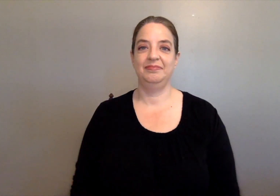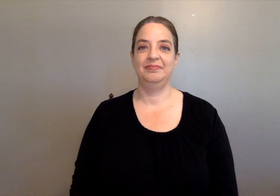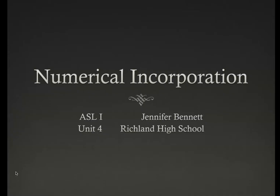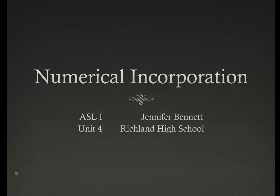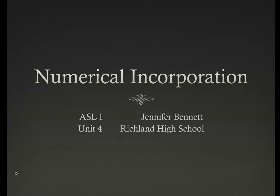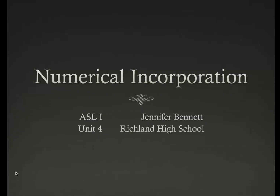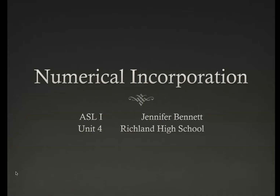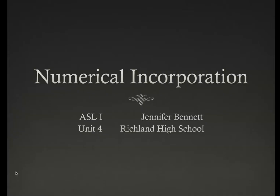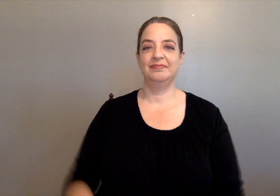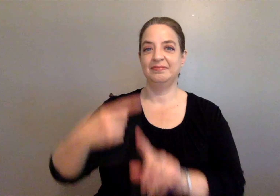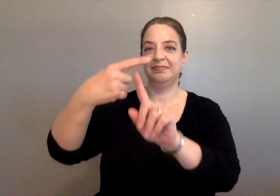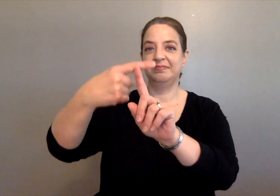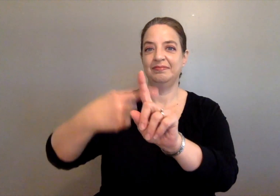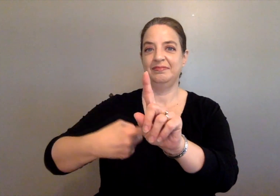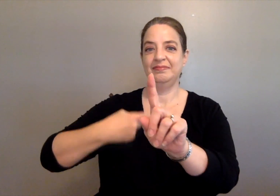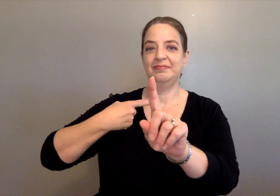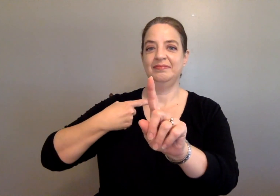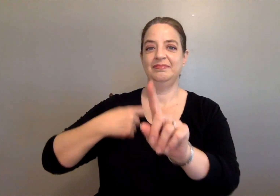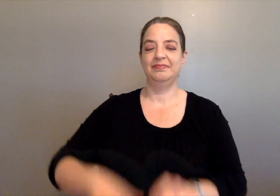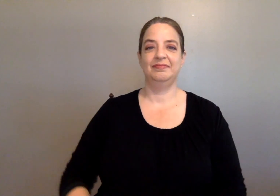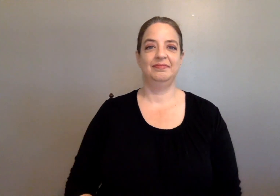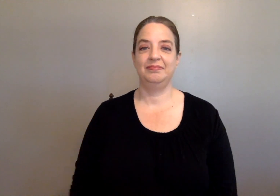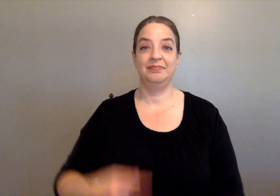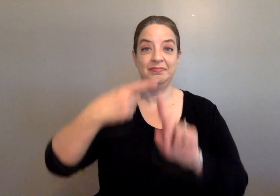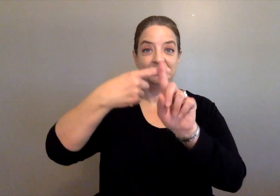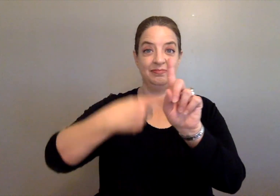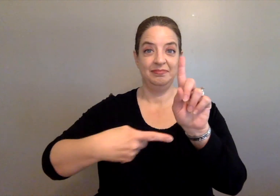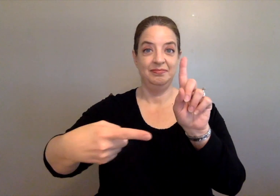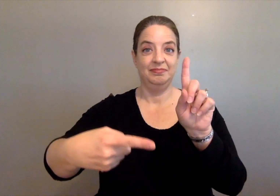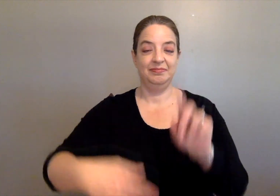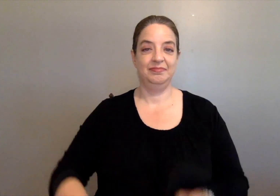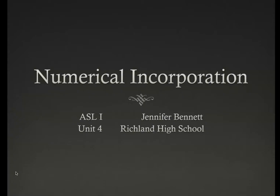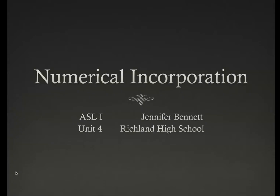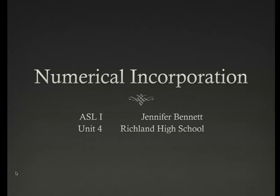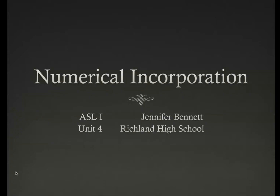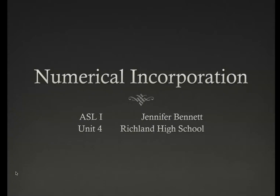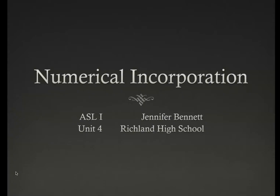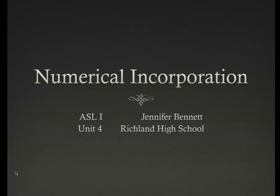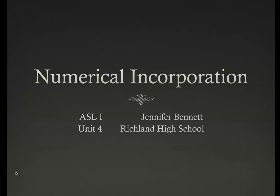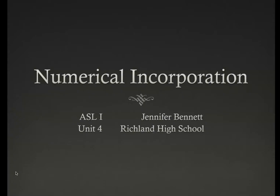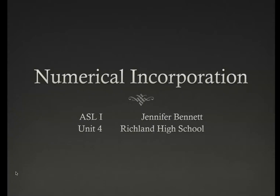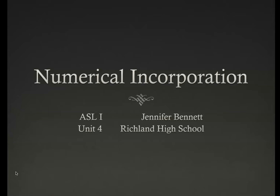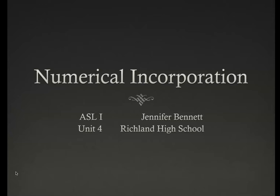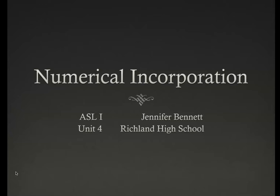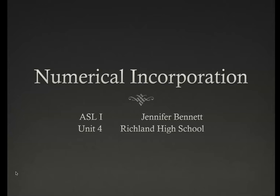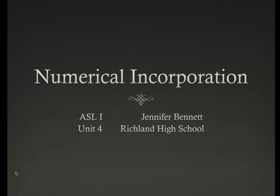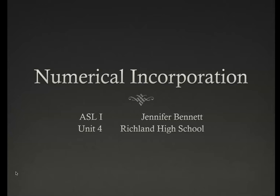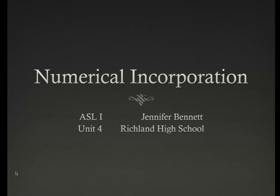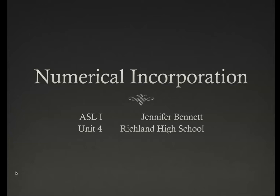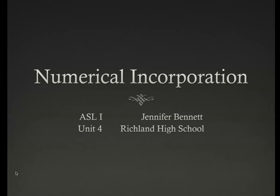We can sign last month and next month all at once instead of having two separate signs like past month.